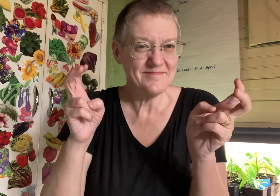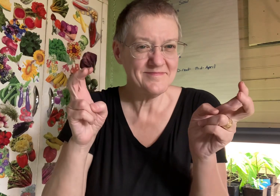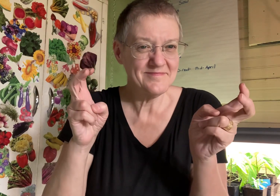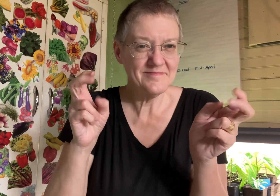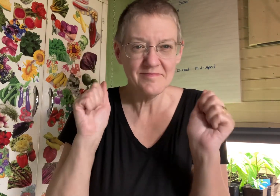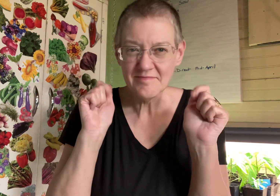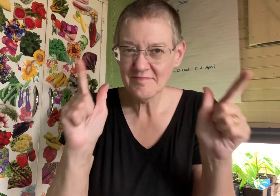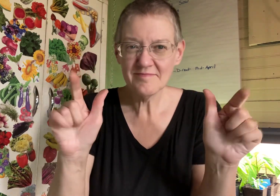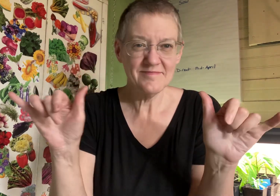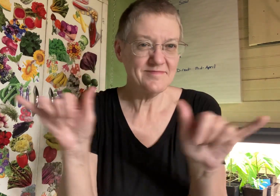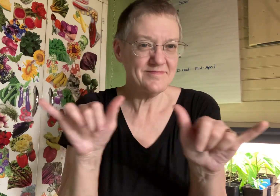window.